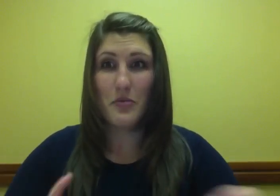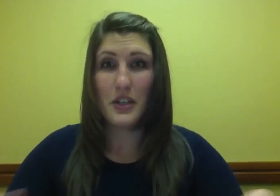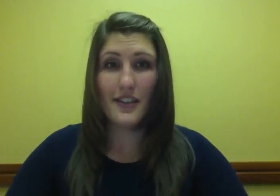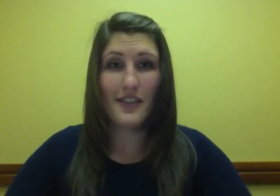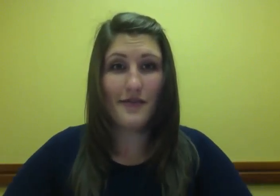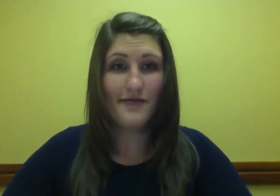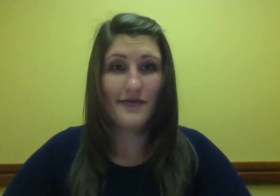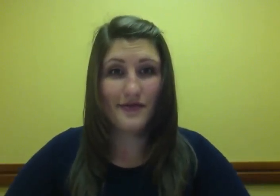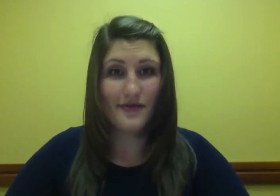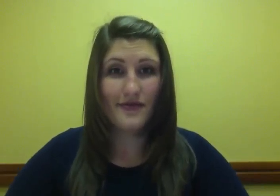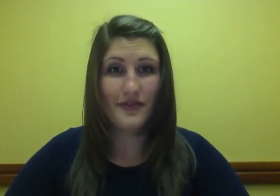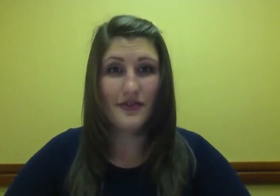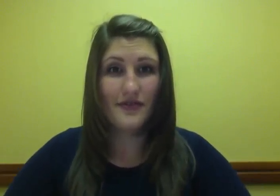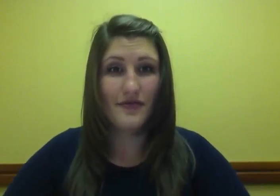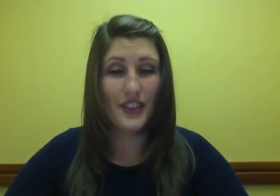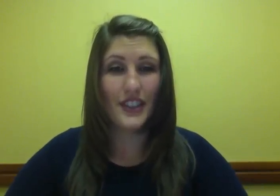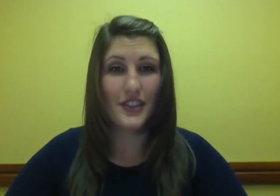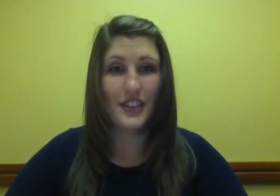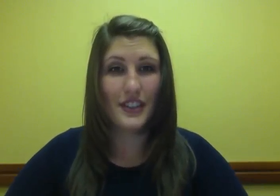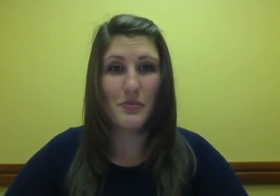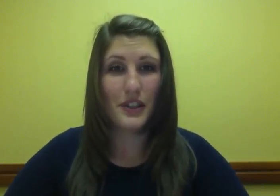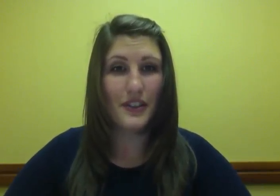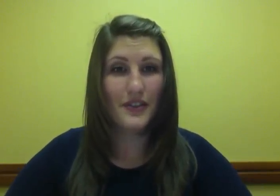animated. You can tell she likes this book.